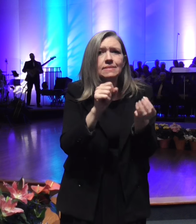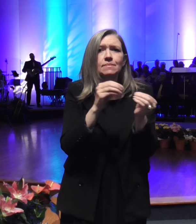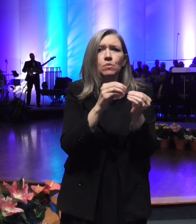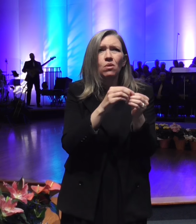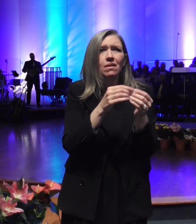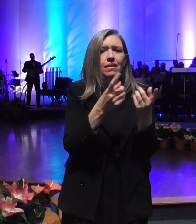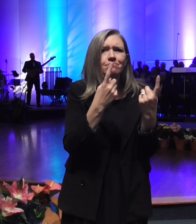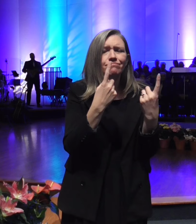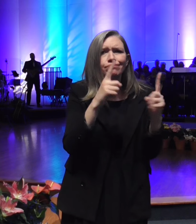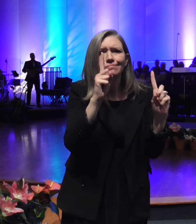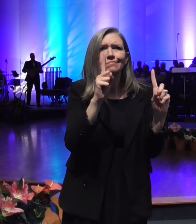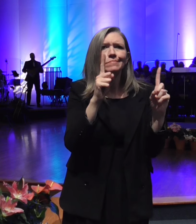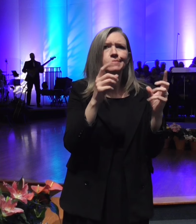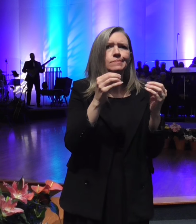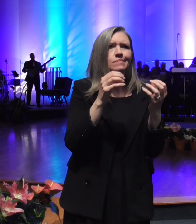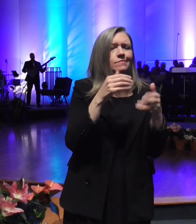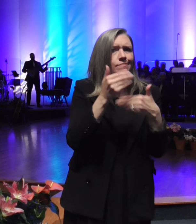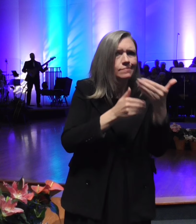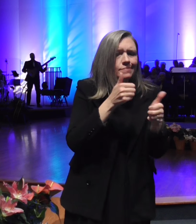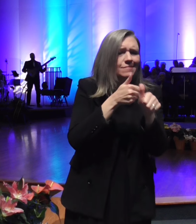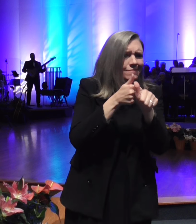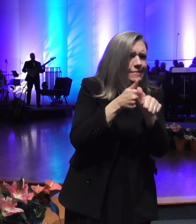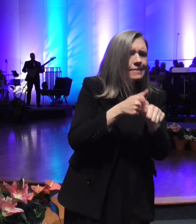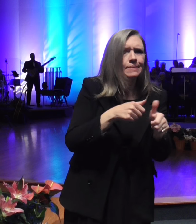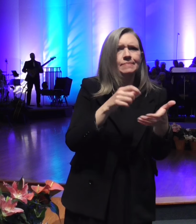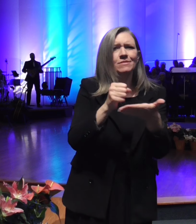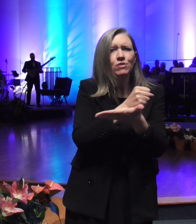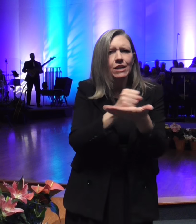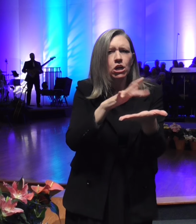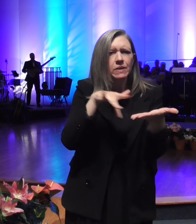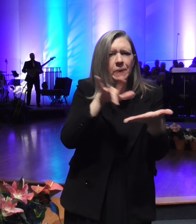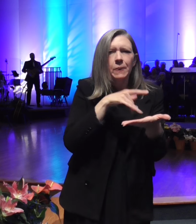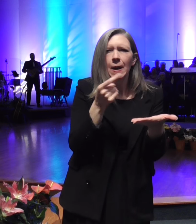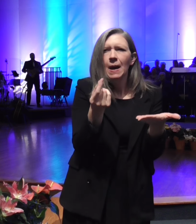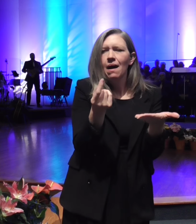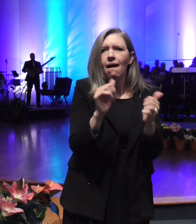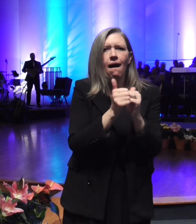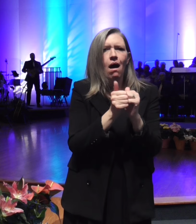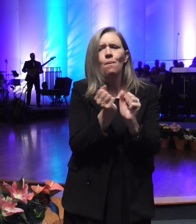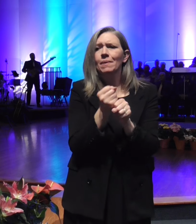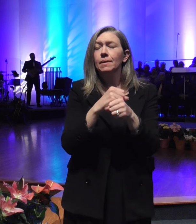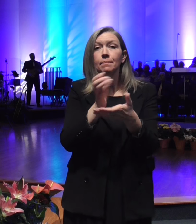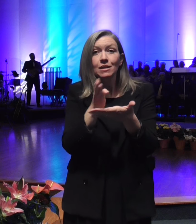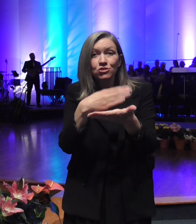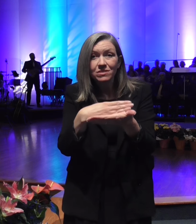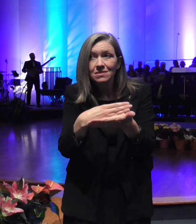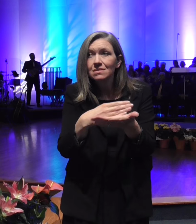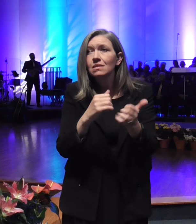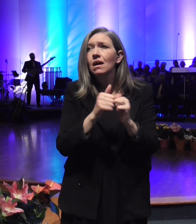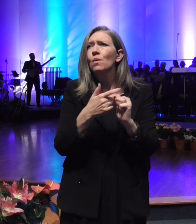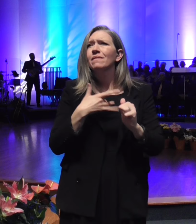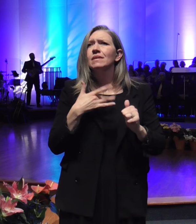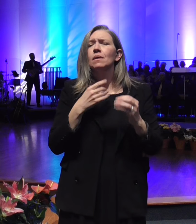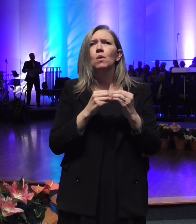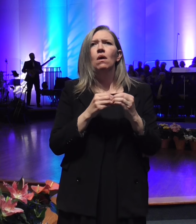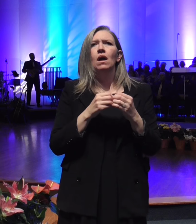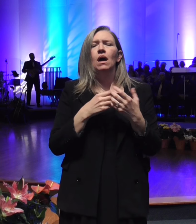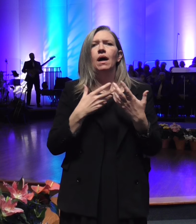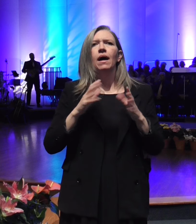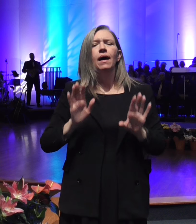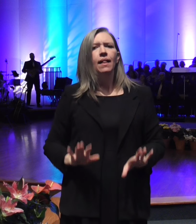stay on top of it? How do I pay my credit cards? How do I create a budget? How do I feel more peace with that activity? So we brought